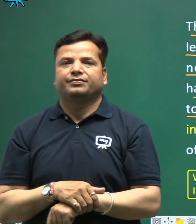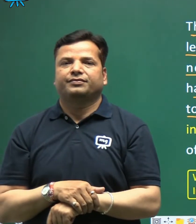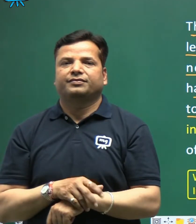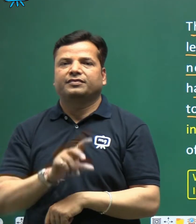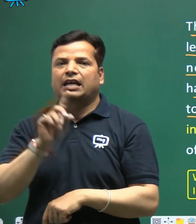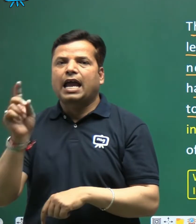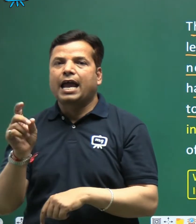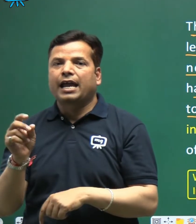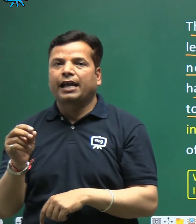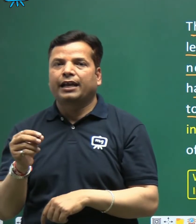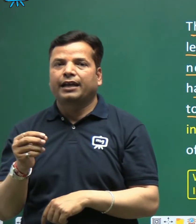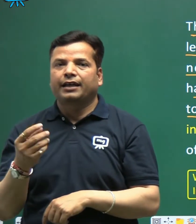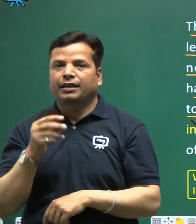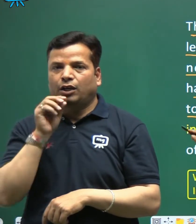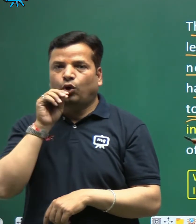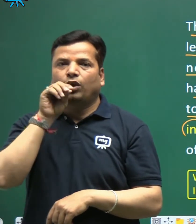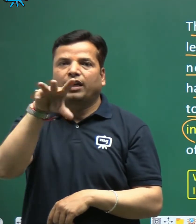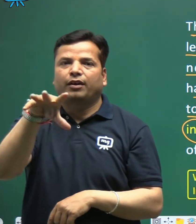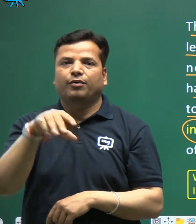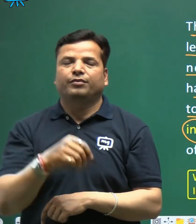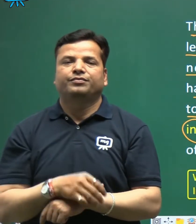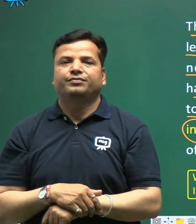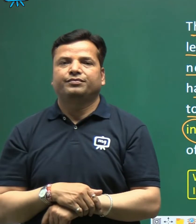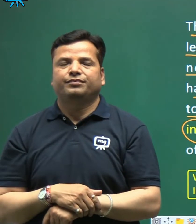and inform